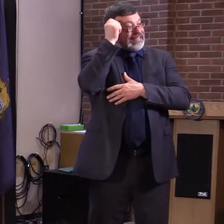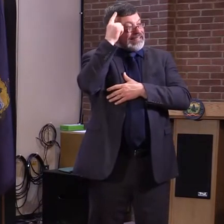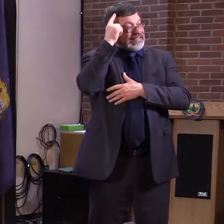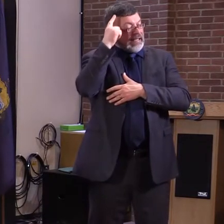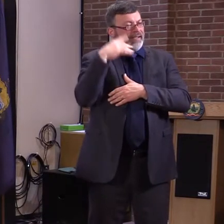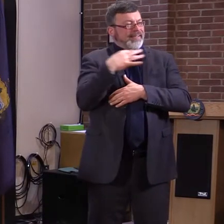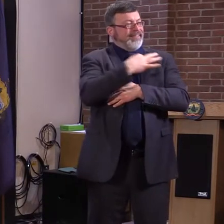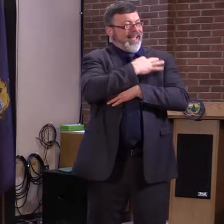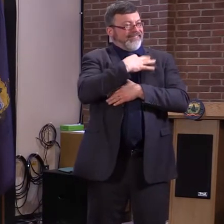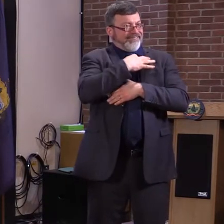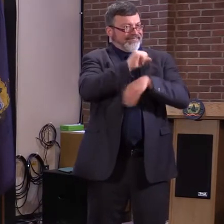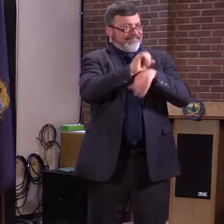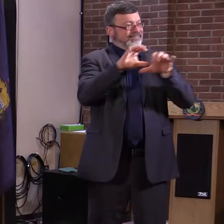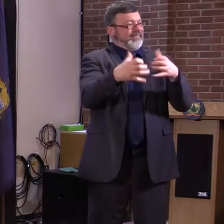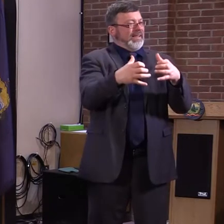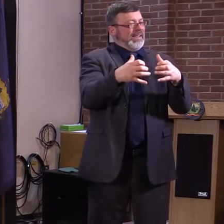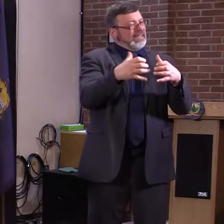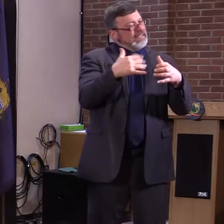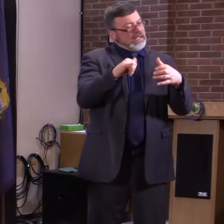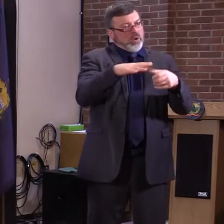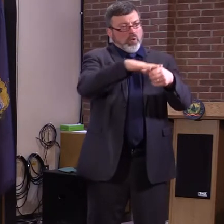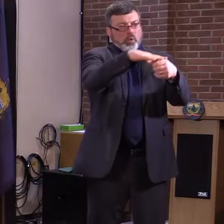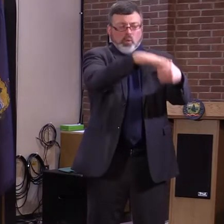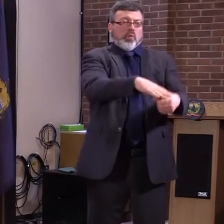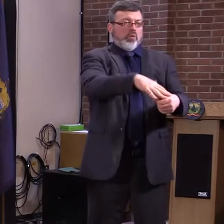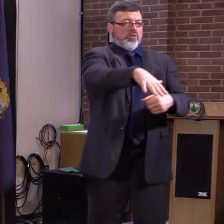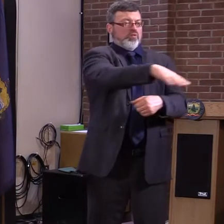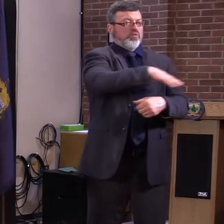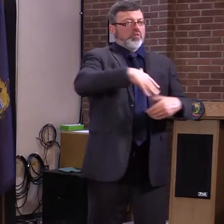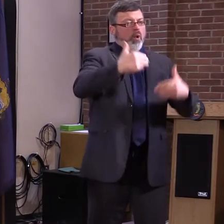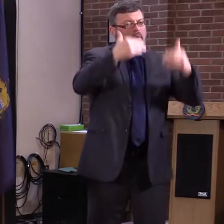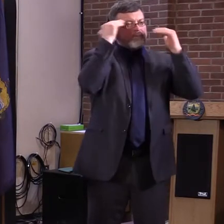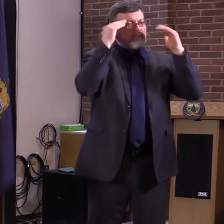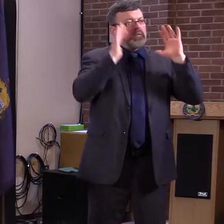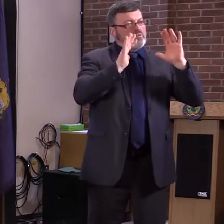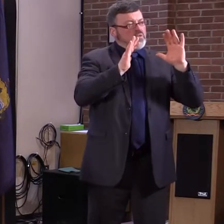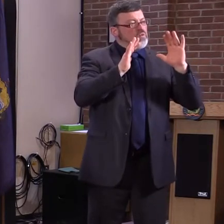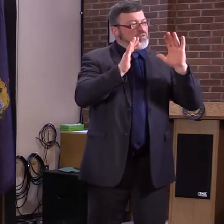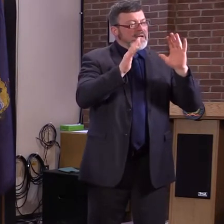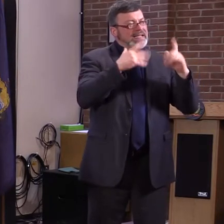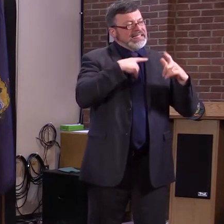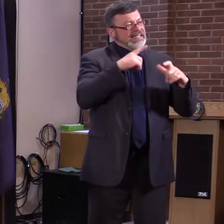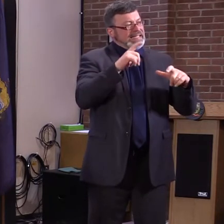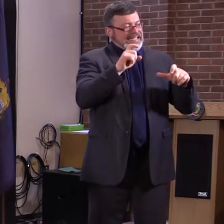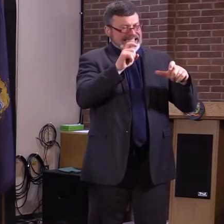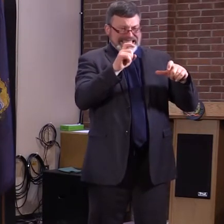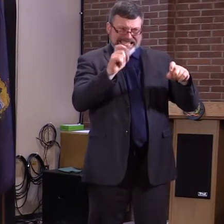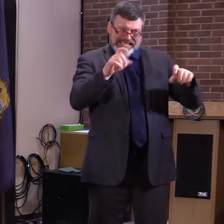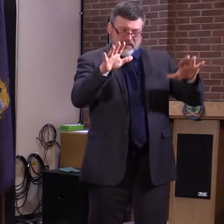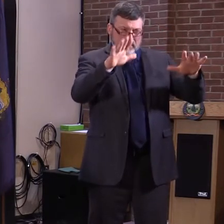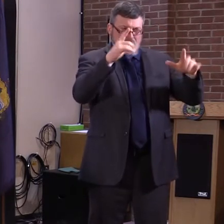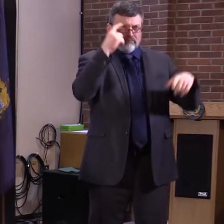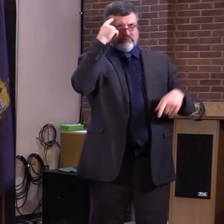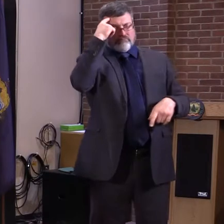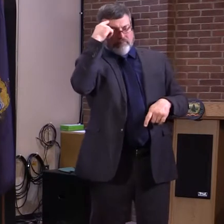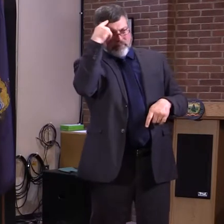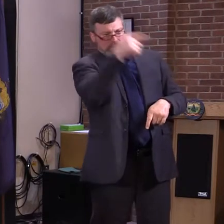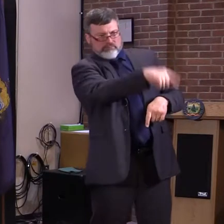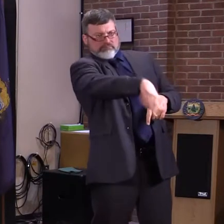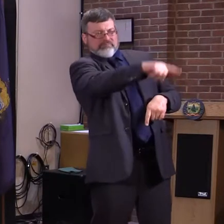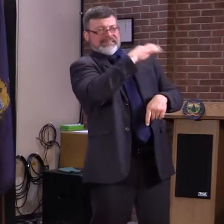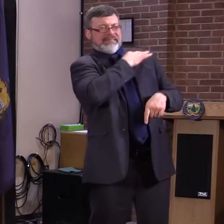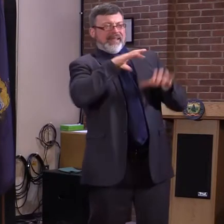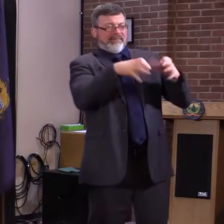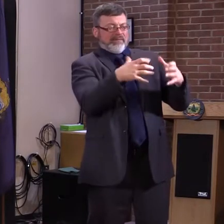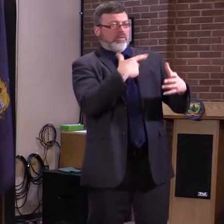under strain. As I mentioned last week, they continue to deserve our acknowledgement. Thank you, and I'll now turn it over to